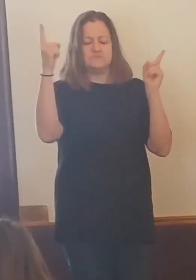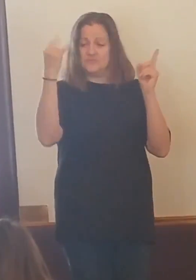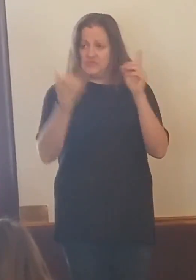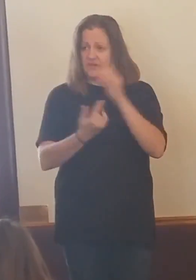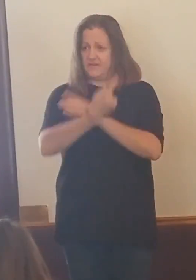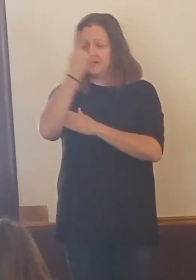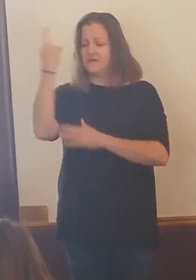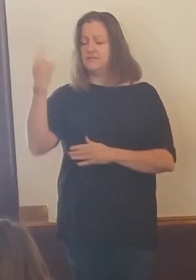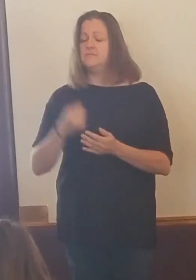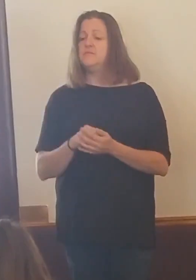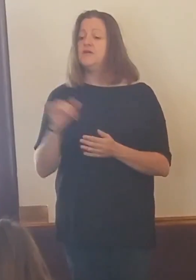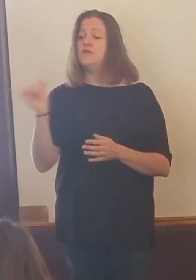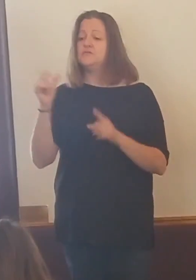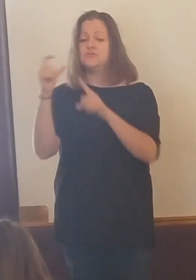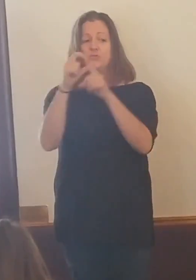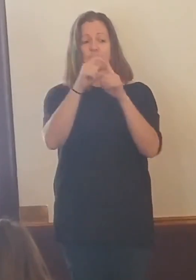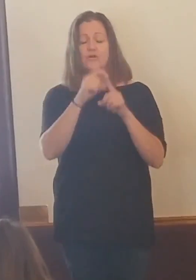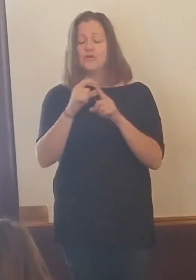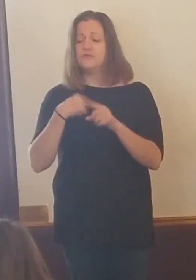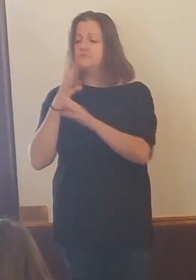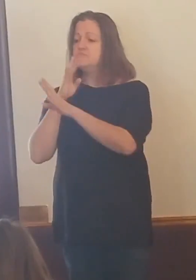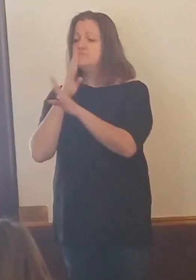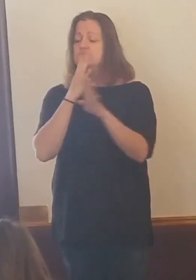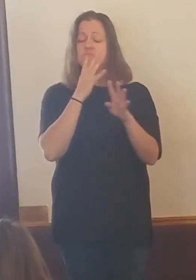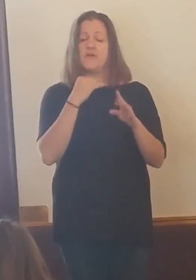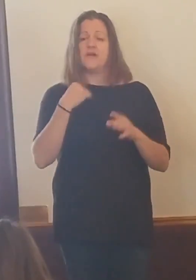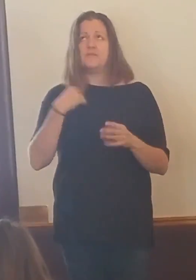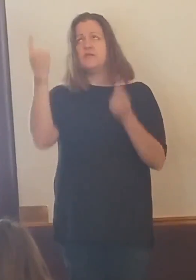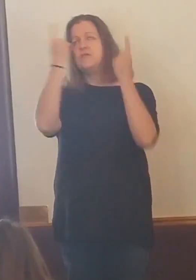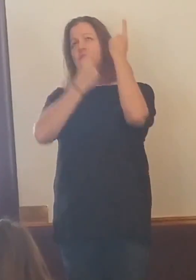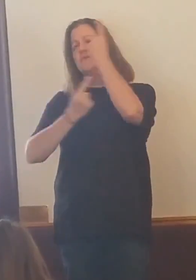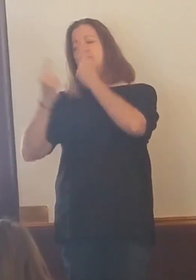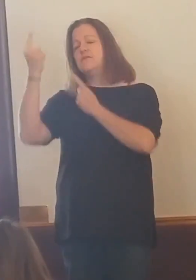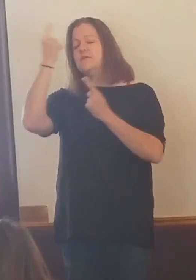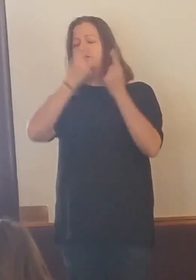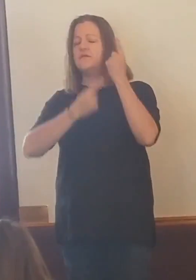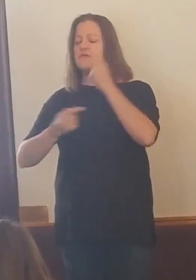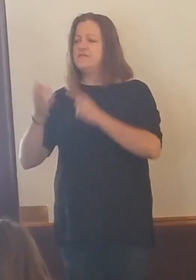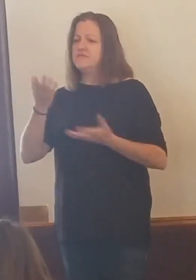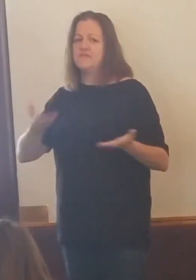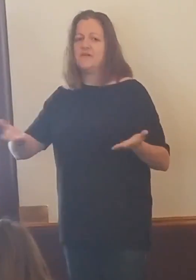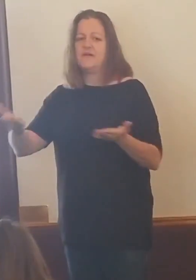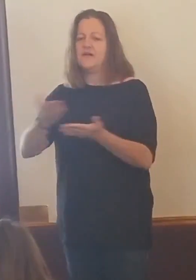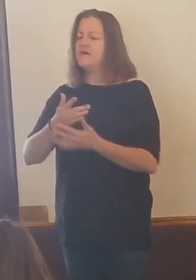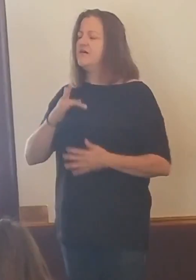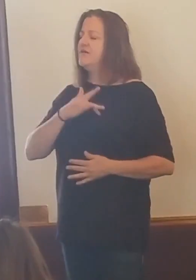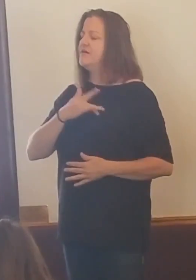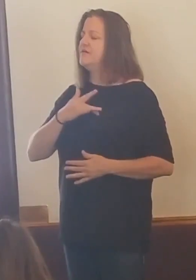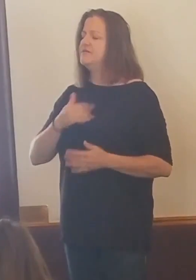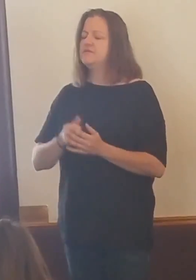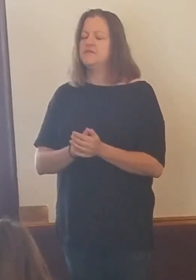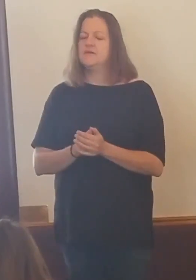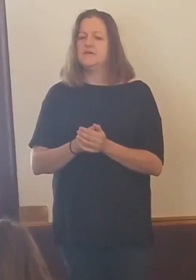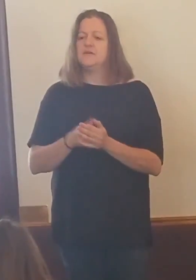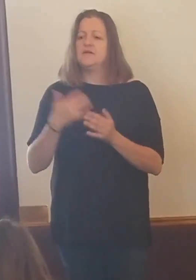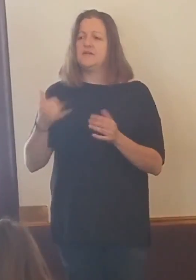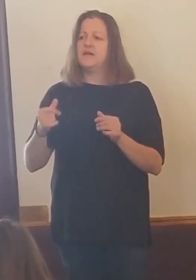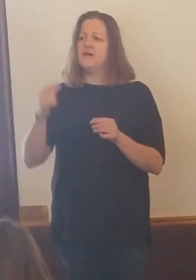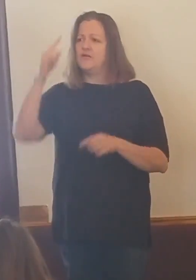day, and the words that come from my mouth, and the meditations that come from each and every one of our hearts. May this be